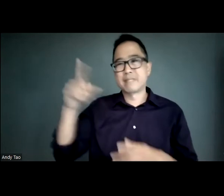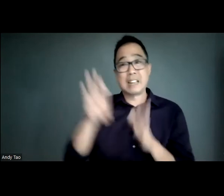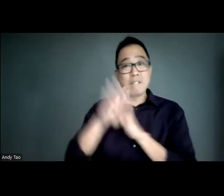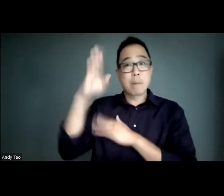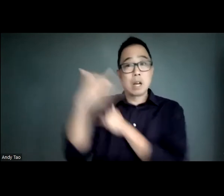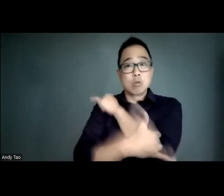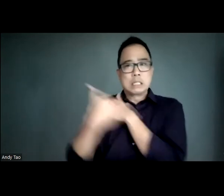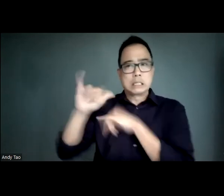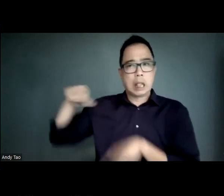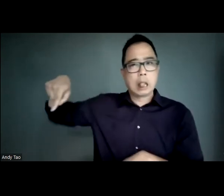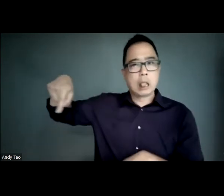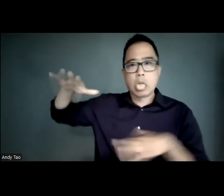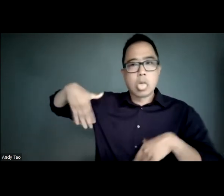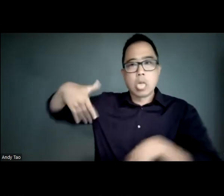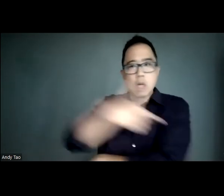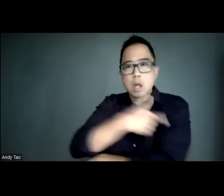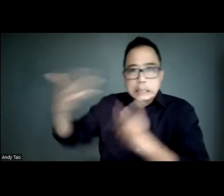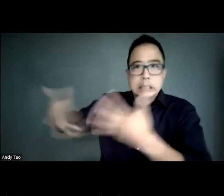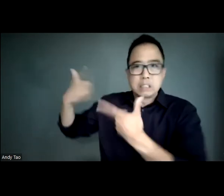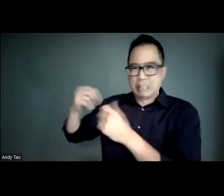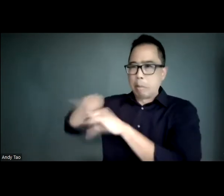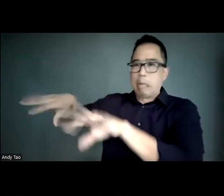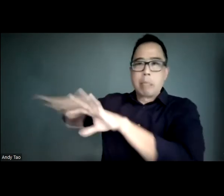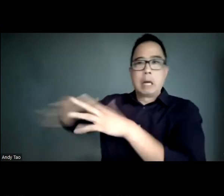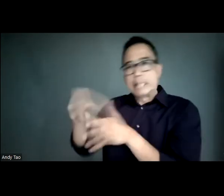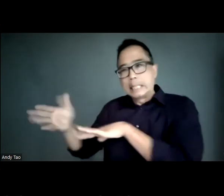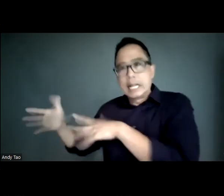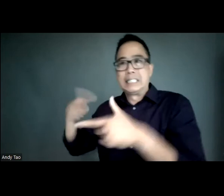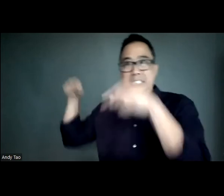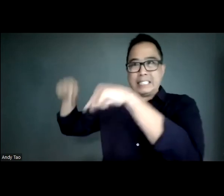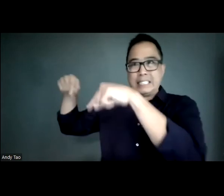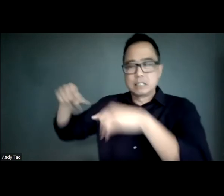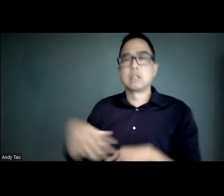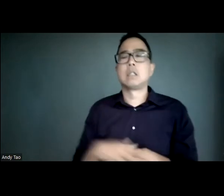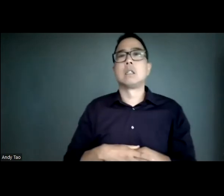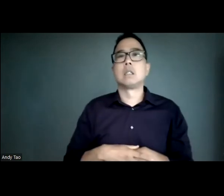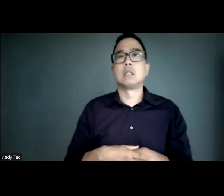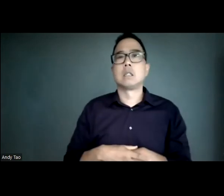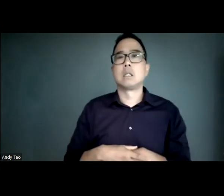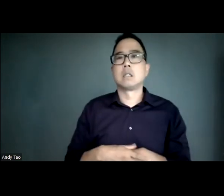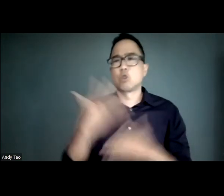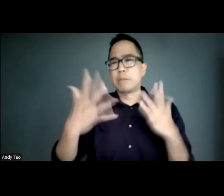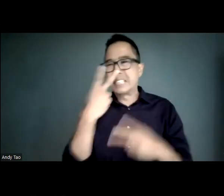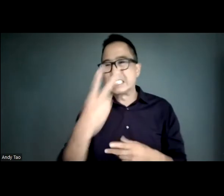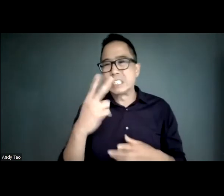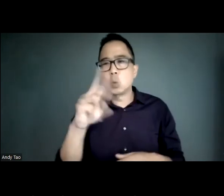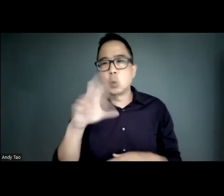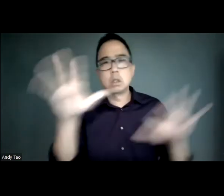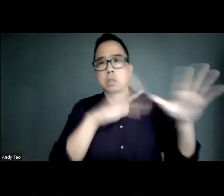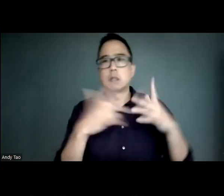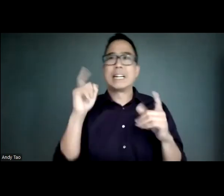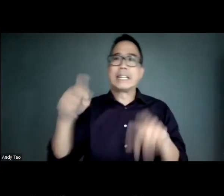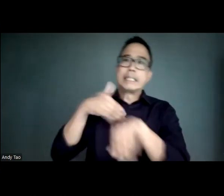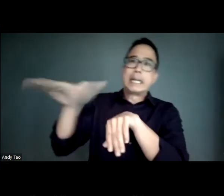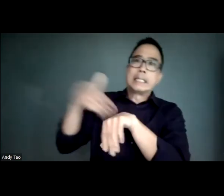we are getting there. Not on a global level. As I mentioned, developing countries have not yet, some of them have not yet even